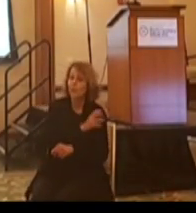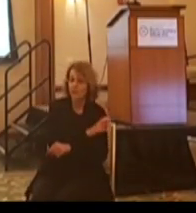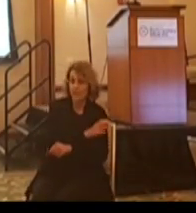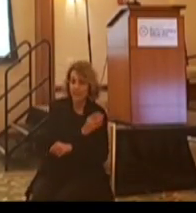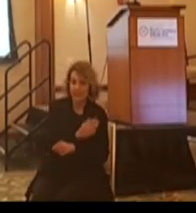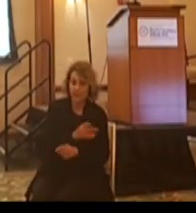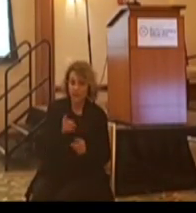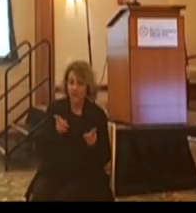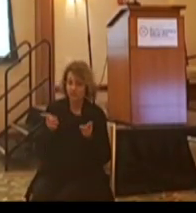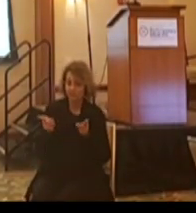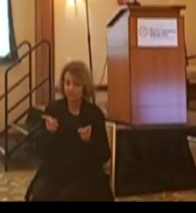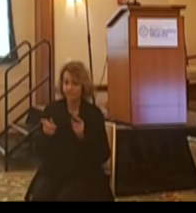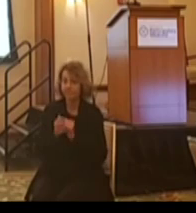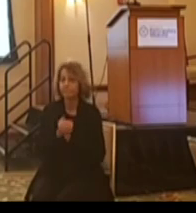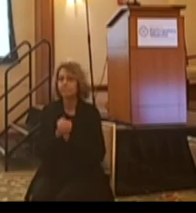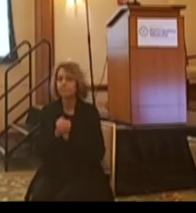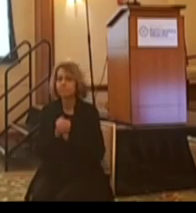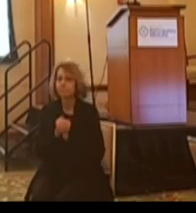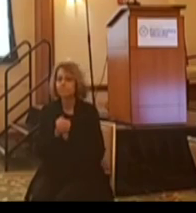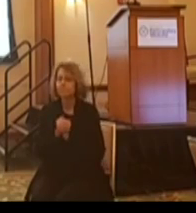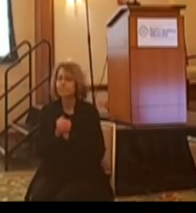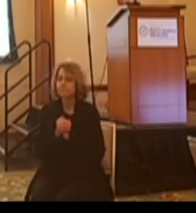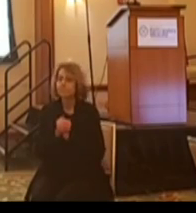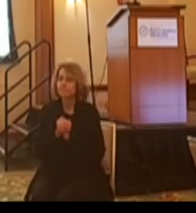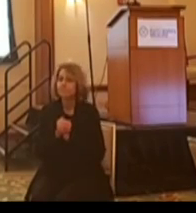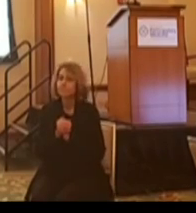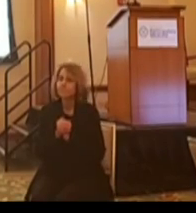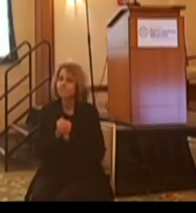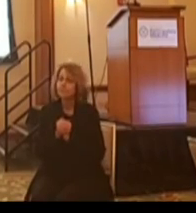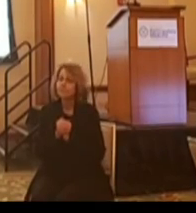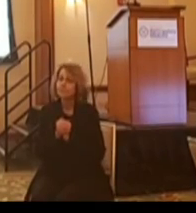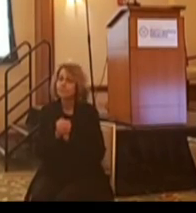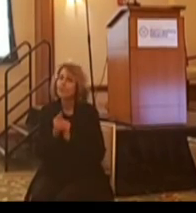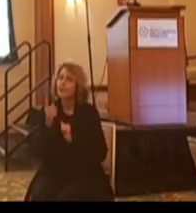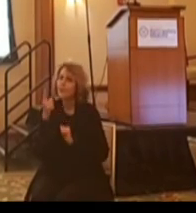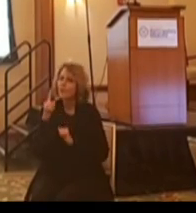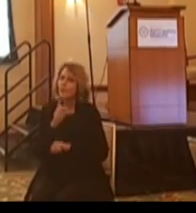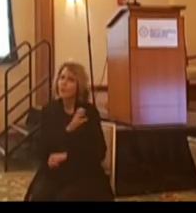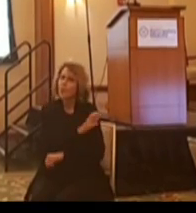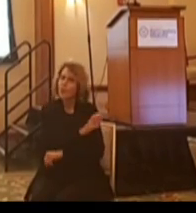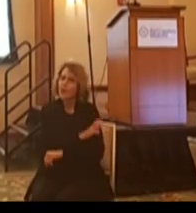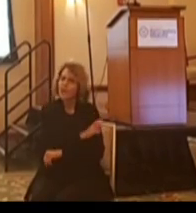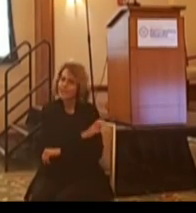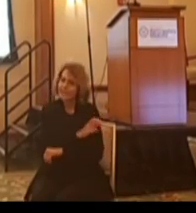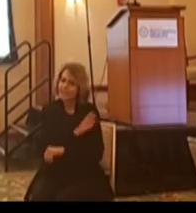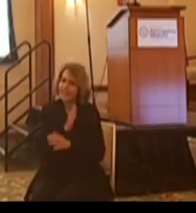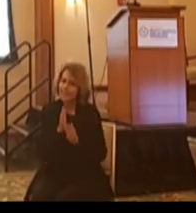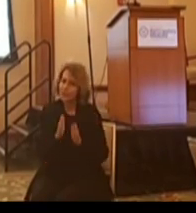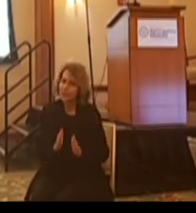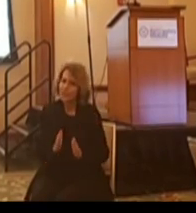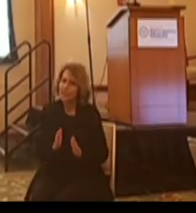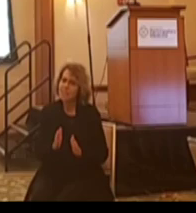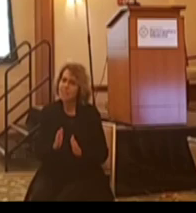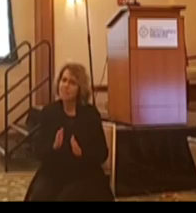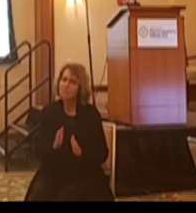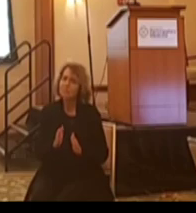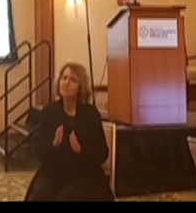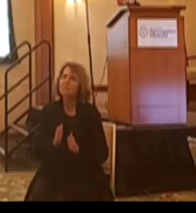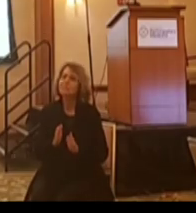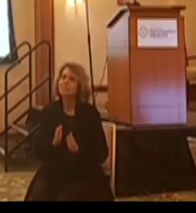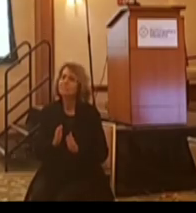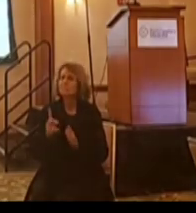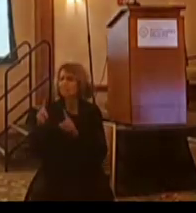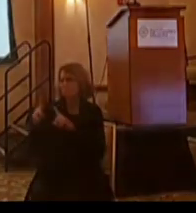of supporting this for clinicians, I think there's a little bit more of a history here in terms of medical